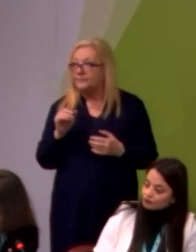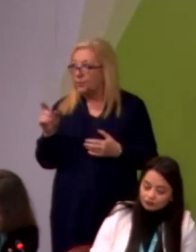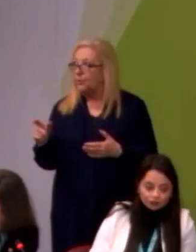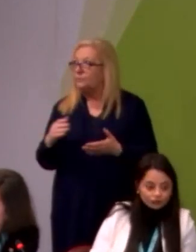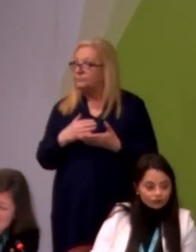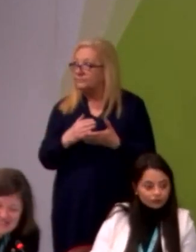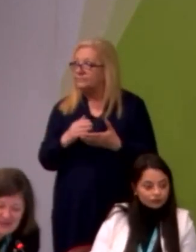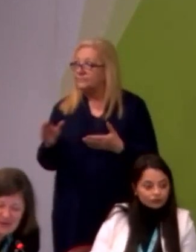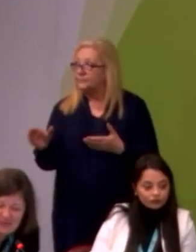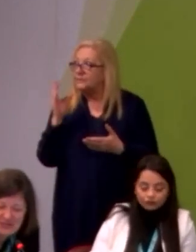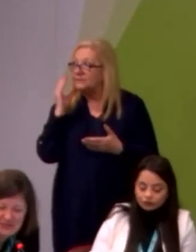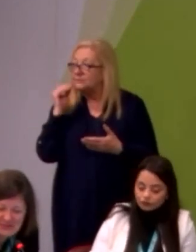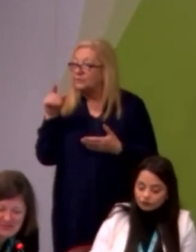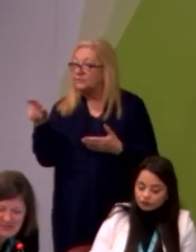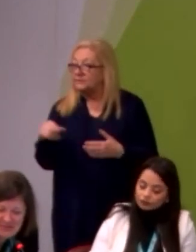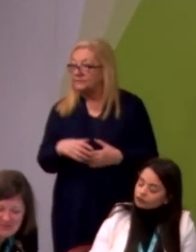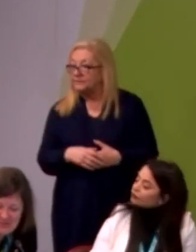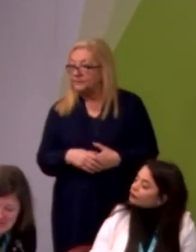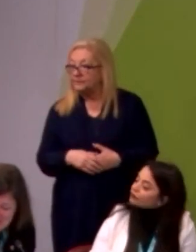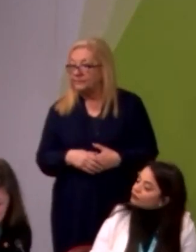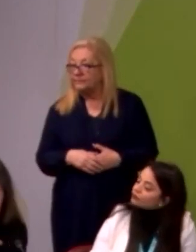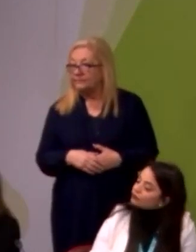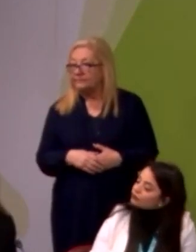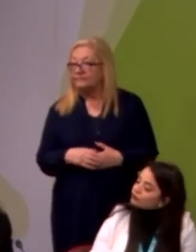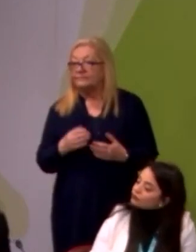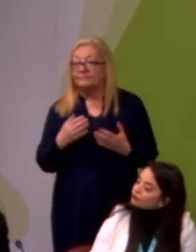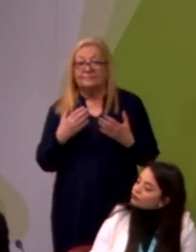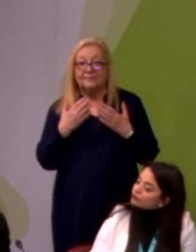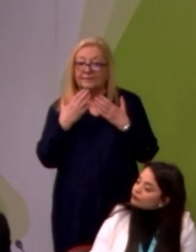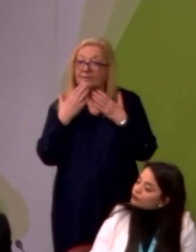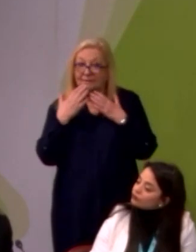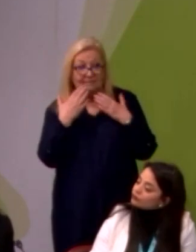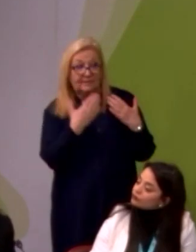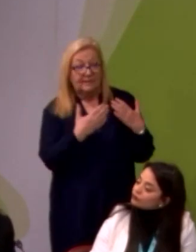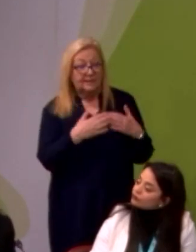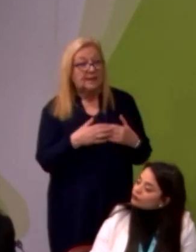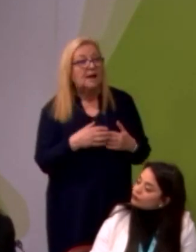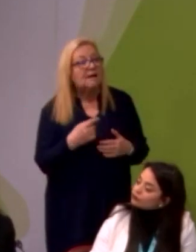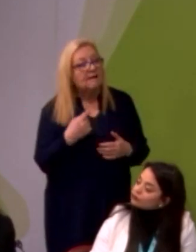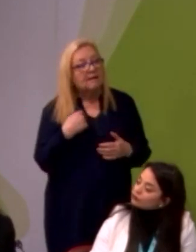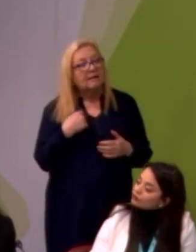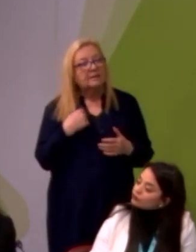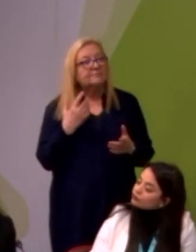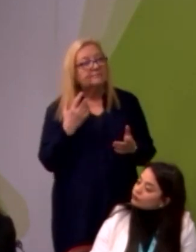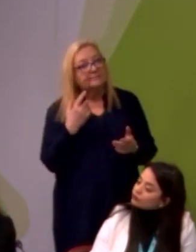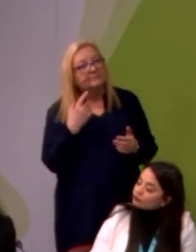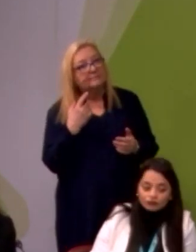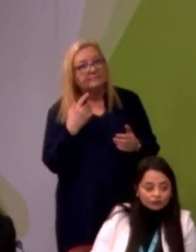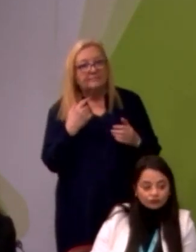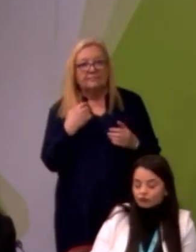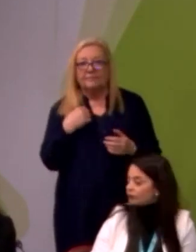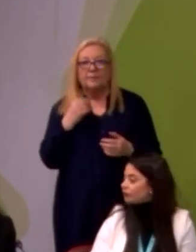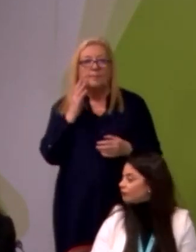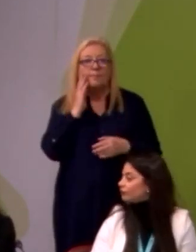yours. So please, over to you. Thank you, Katie. So I am a brown woman